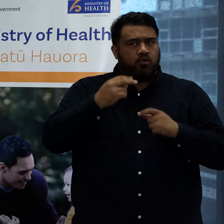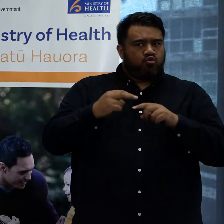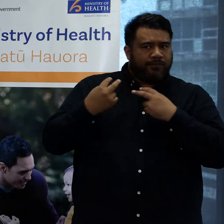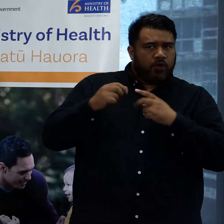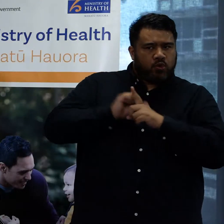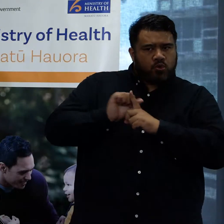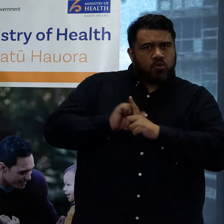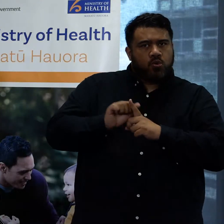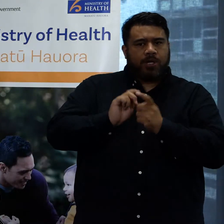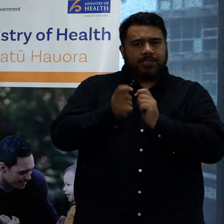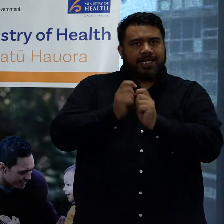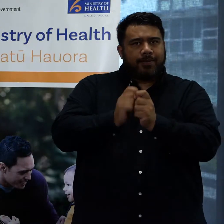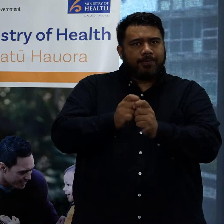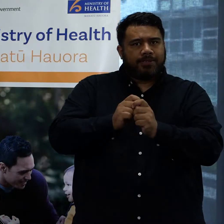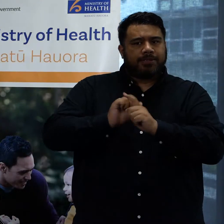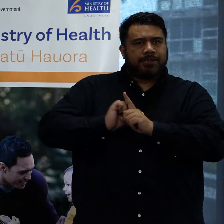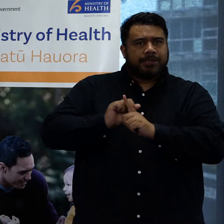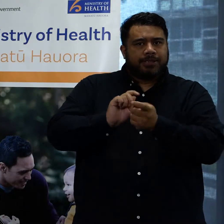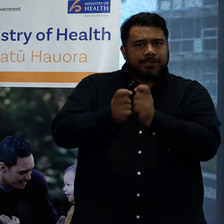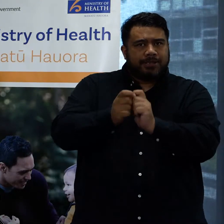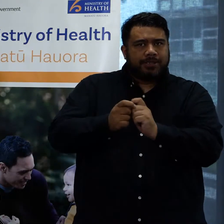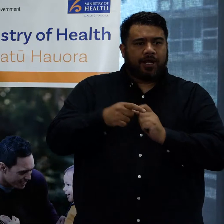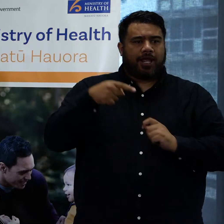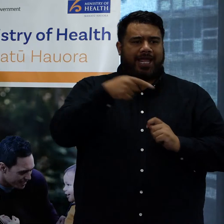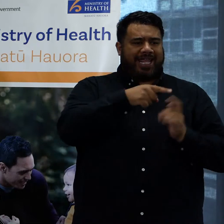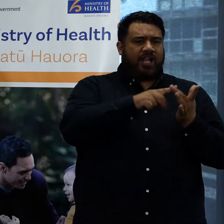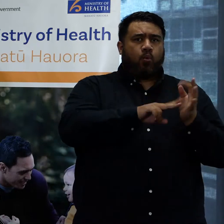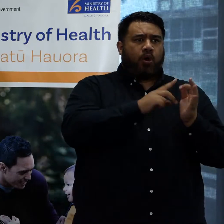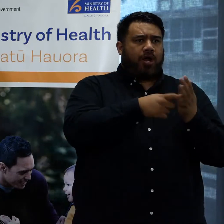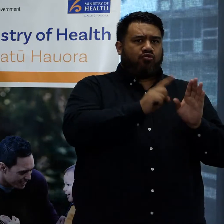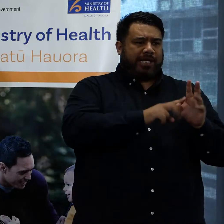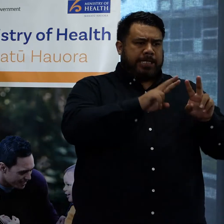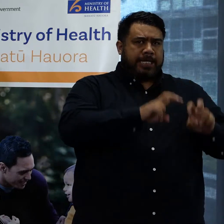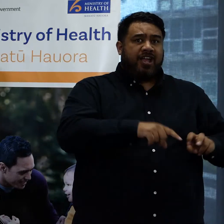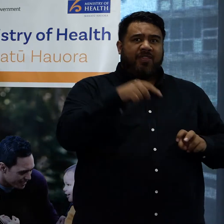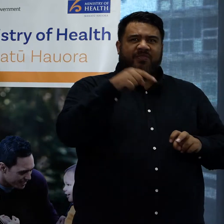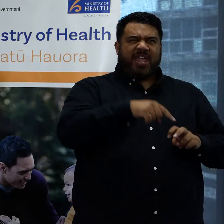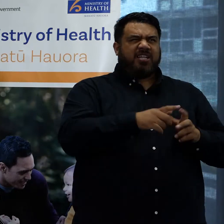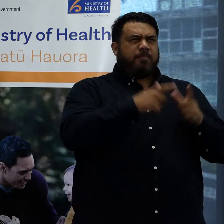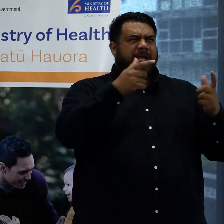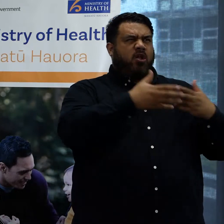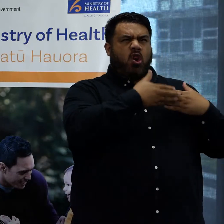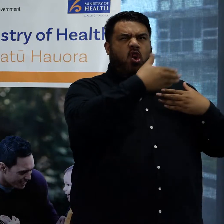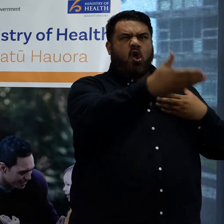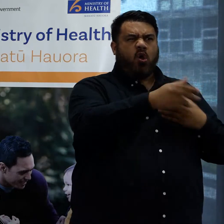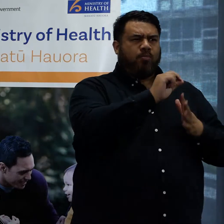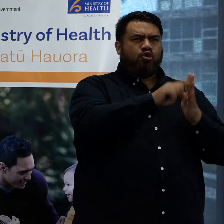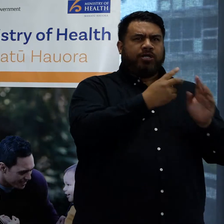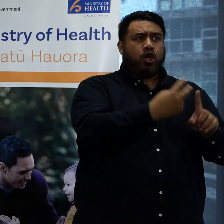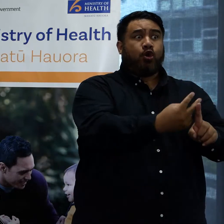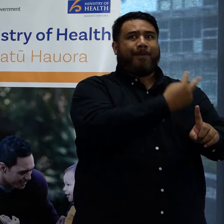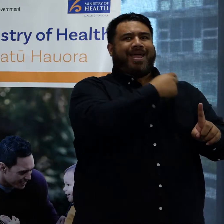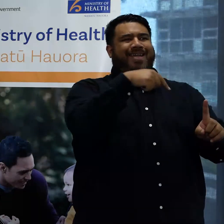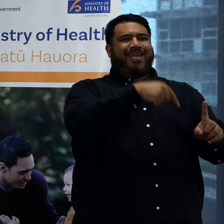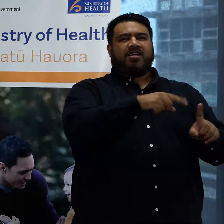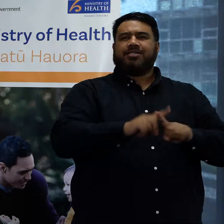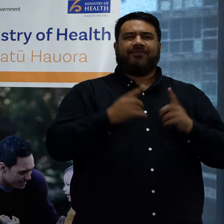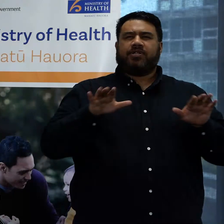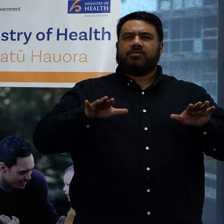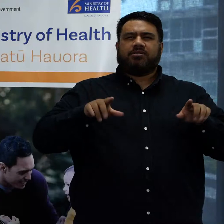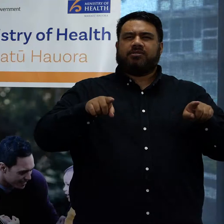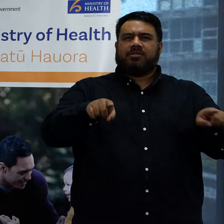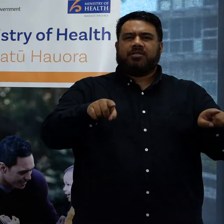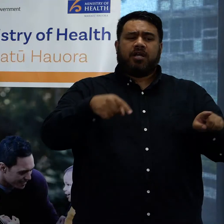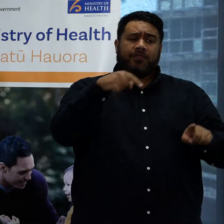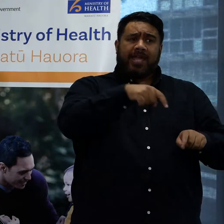adapting. An inquiry is a different thing. It's a bigger, longer, more in-depth look at things. And I think the time will come for